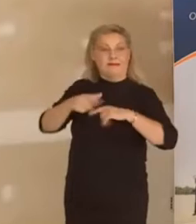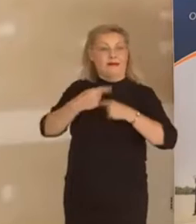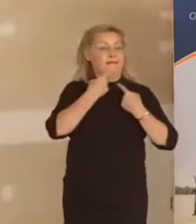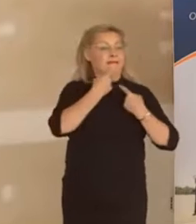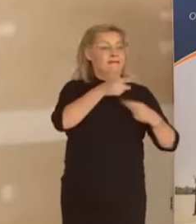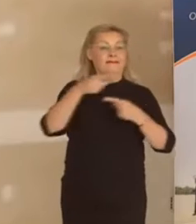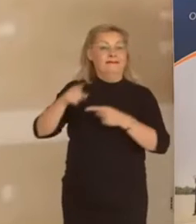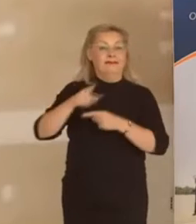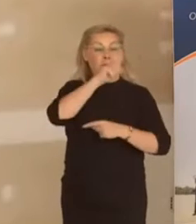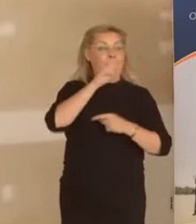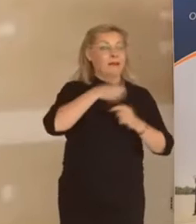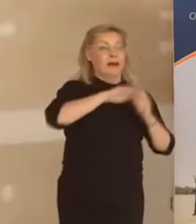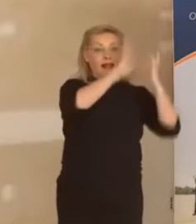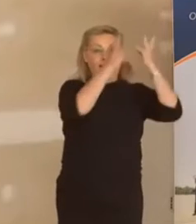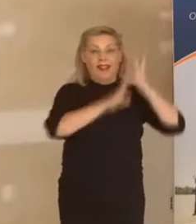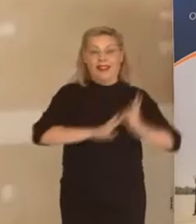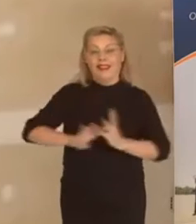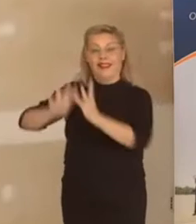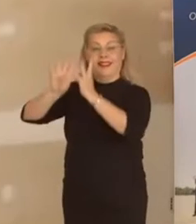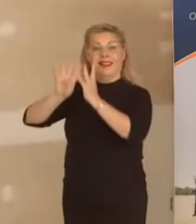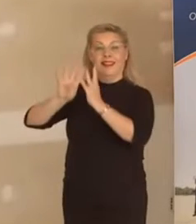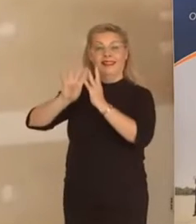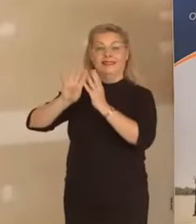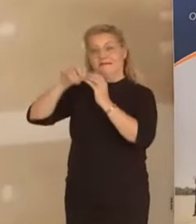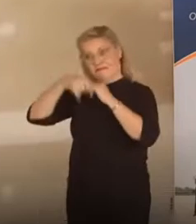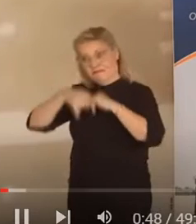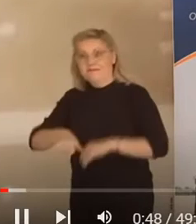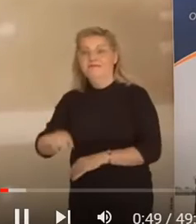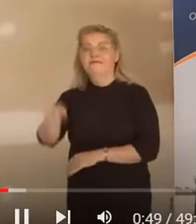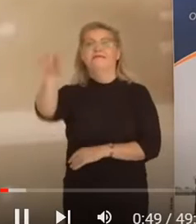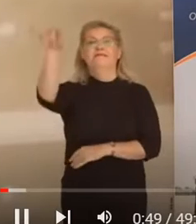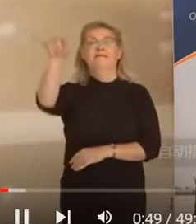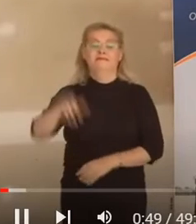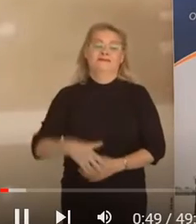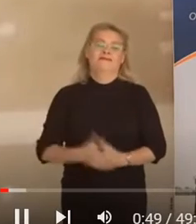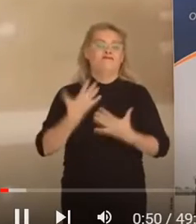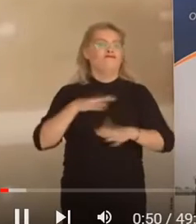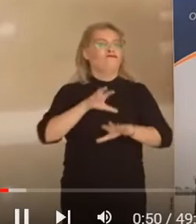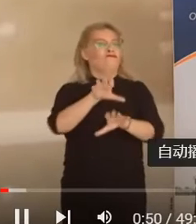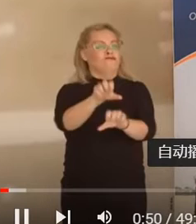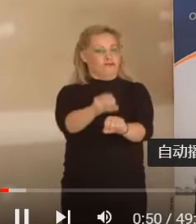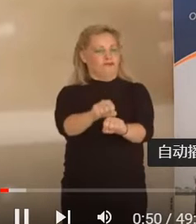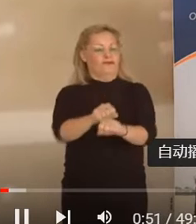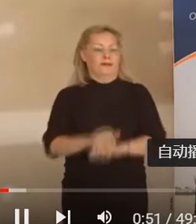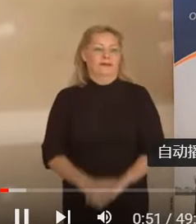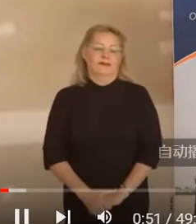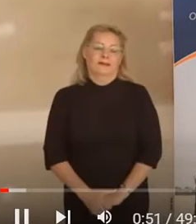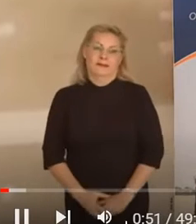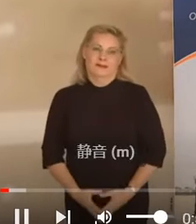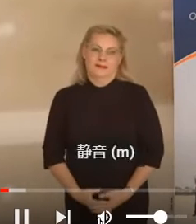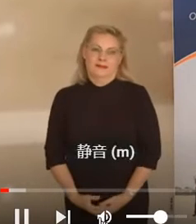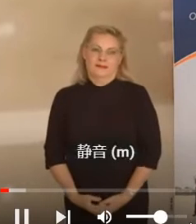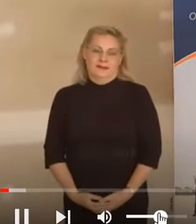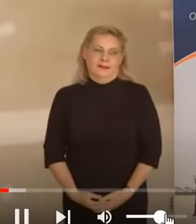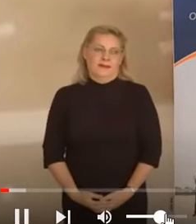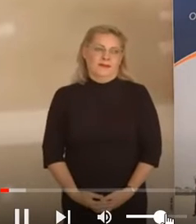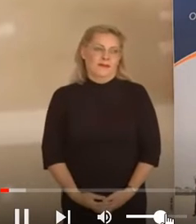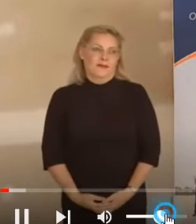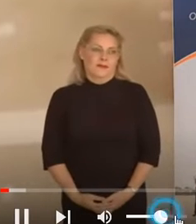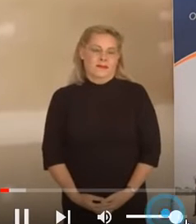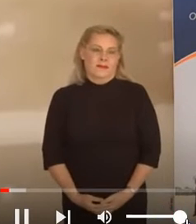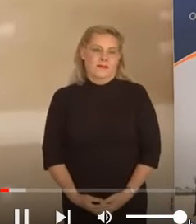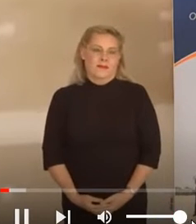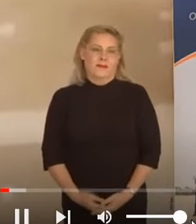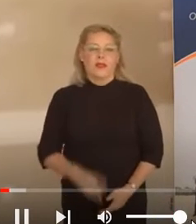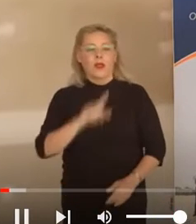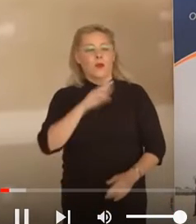55. If you have a boarding pass for this service, can you please make your way to gate 55 immediately? Minister Ayres will speak